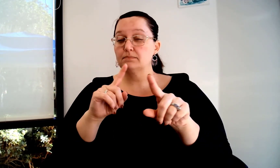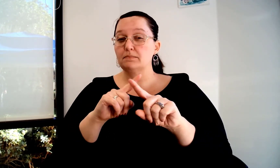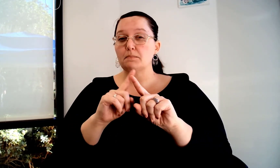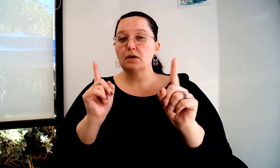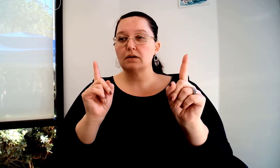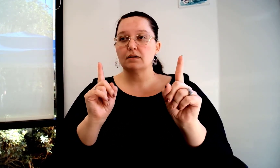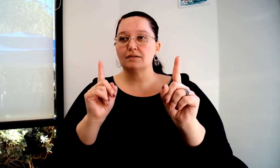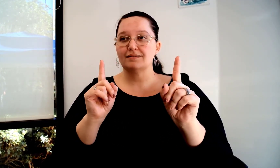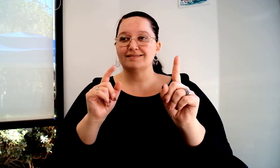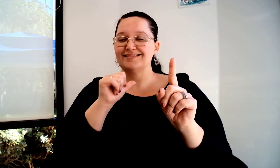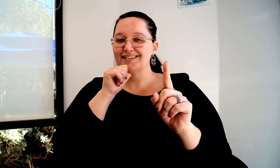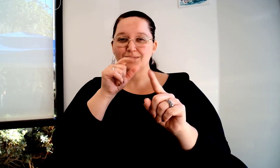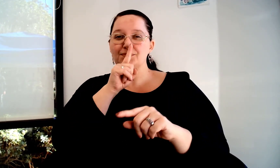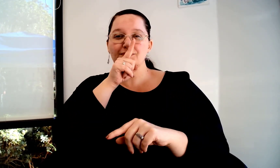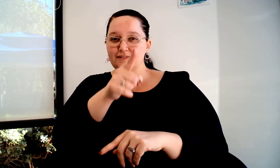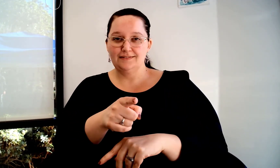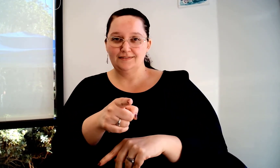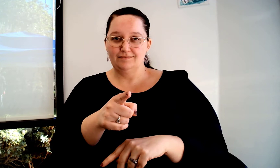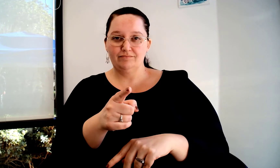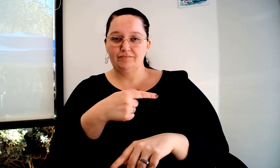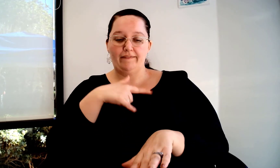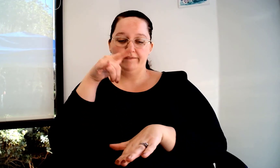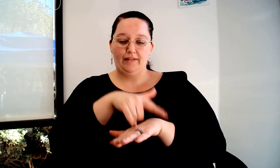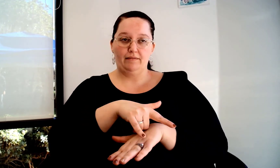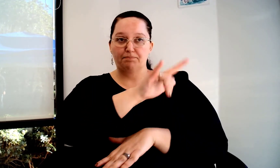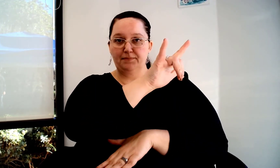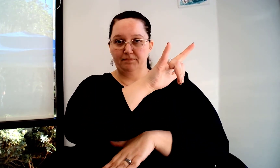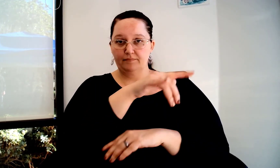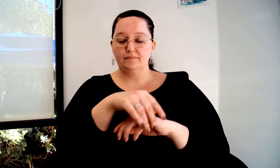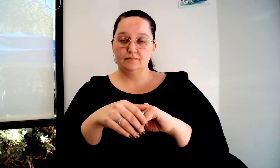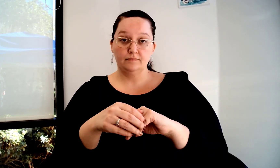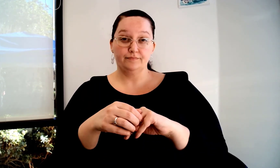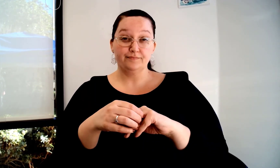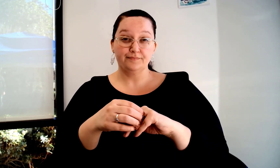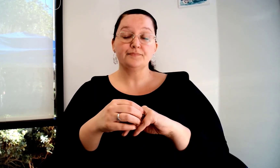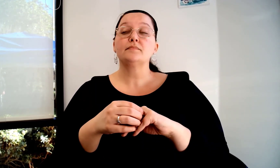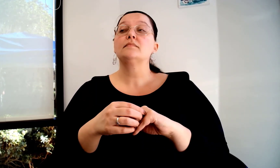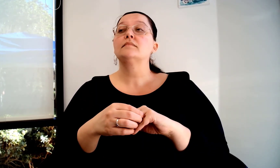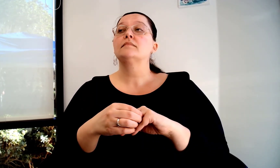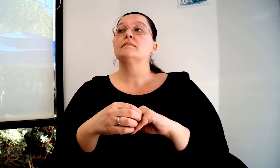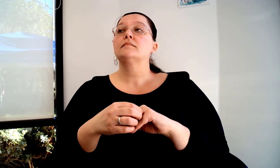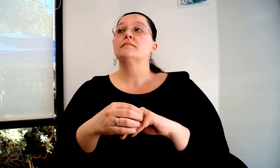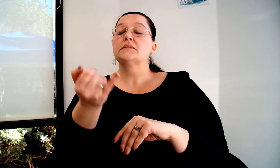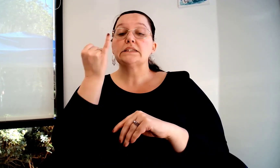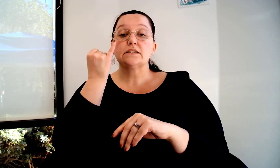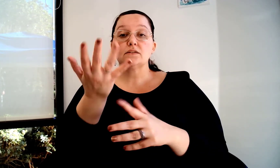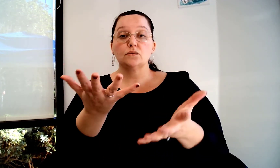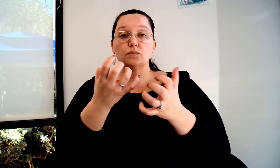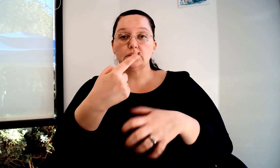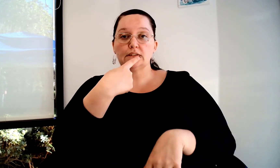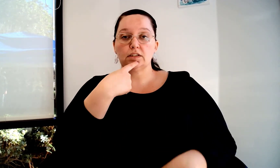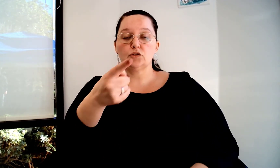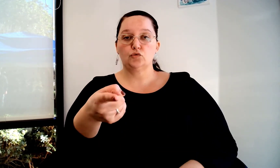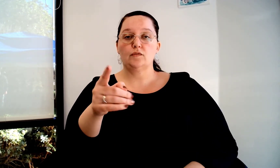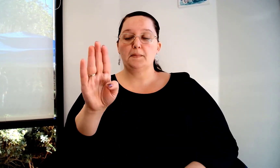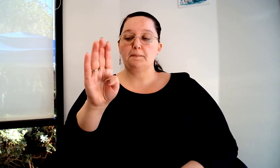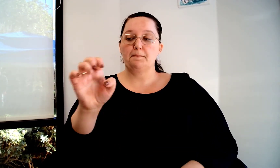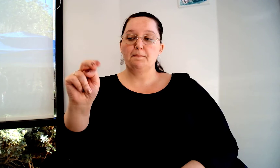have been to Chicago, but not in this sense, not the visiting, traveling